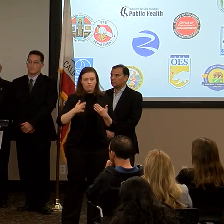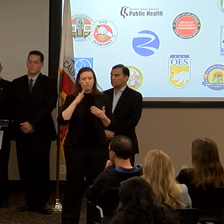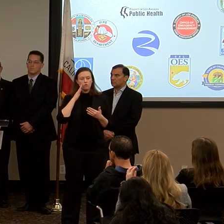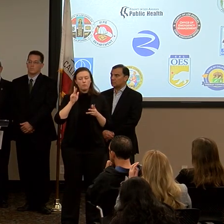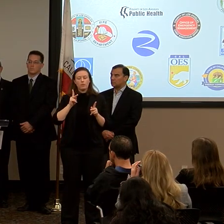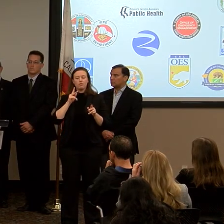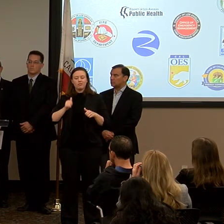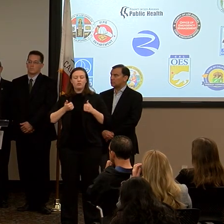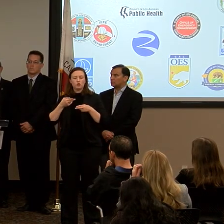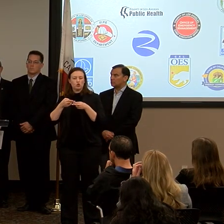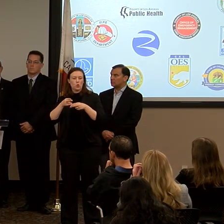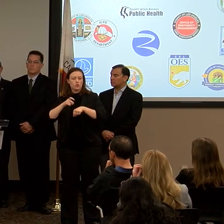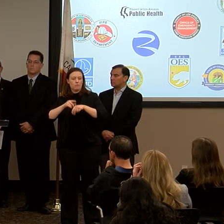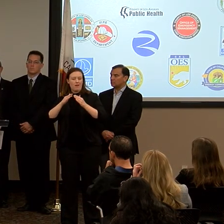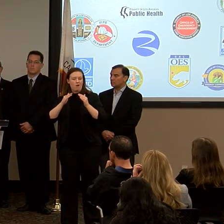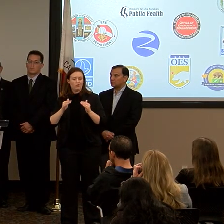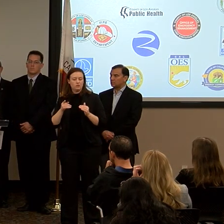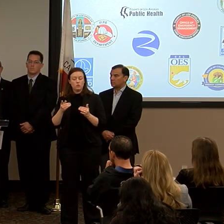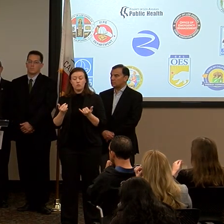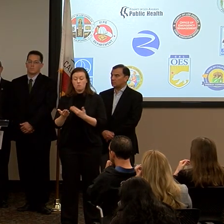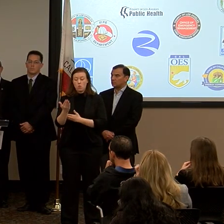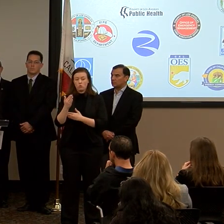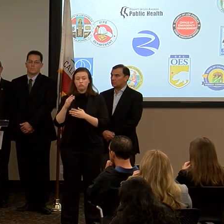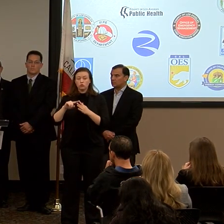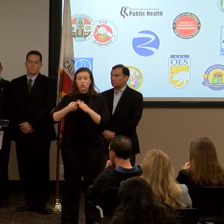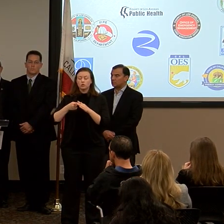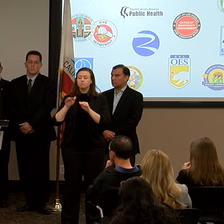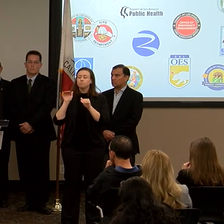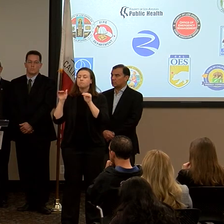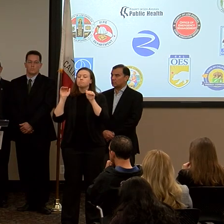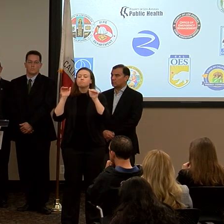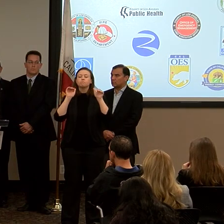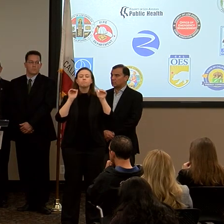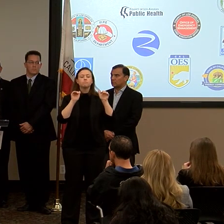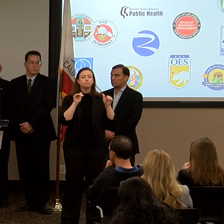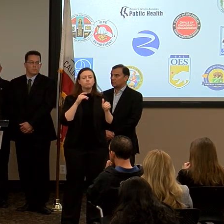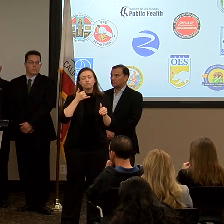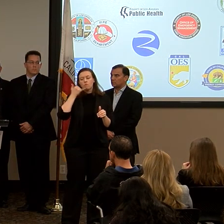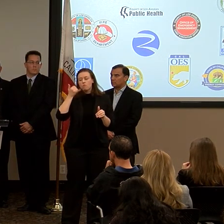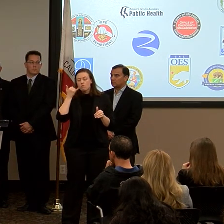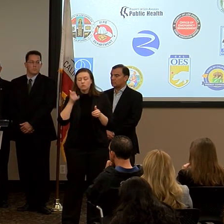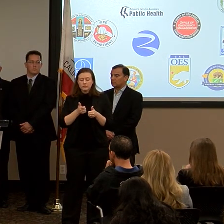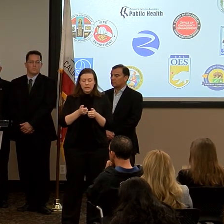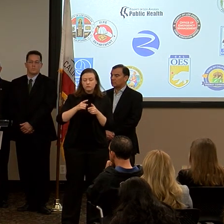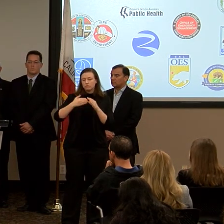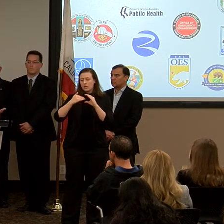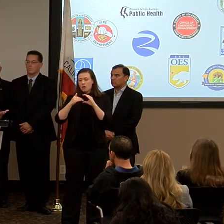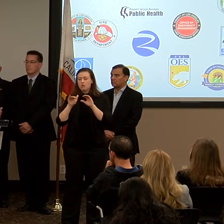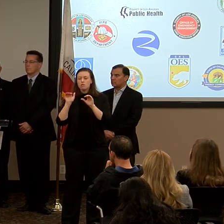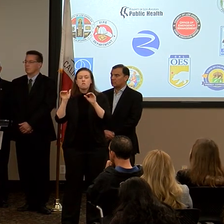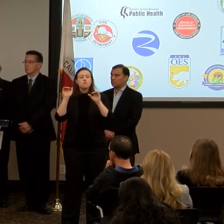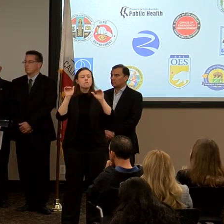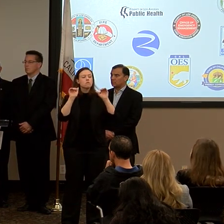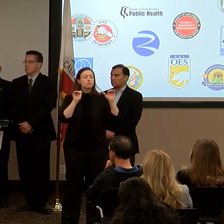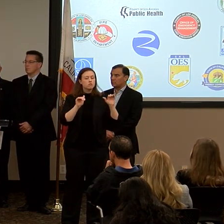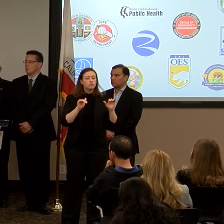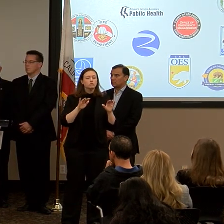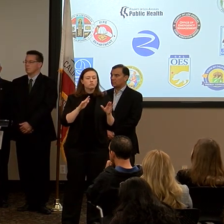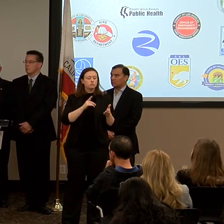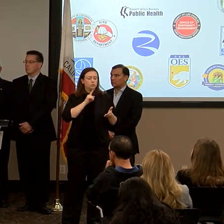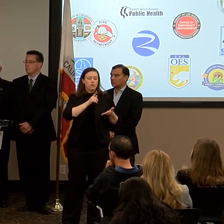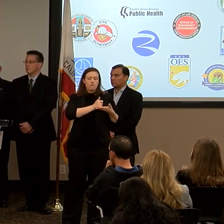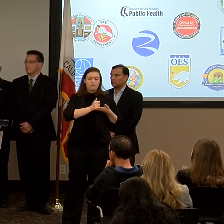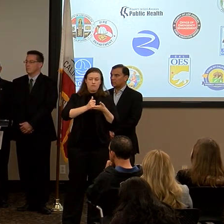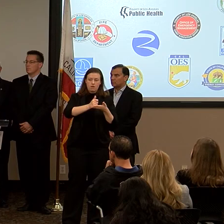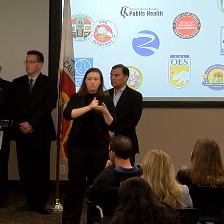housing. So this morning, we began notifying area residents by phone, text, and email, and with the assistance of